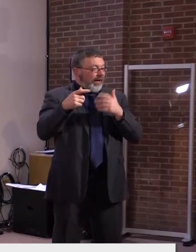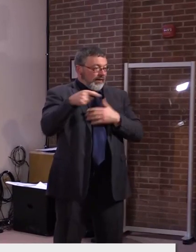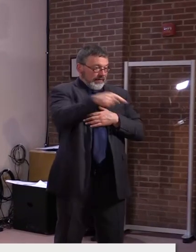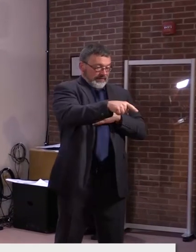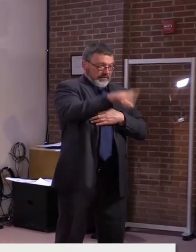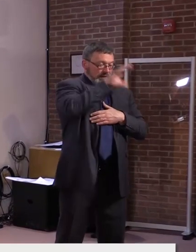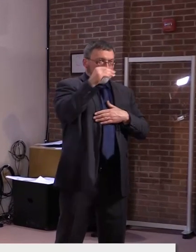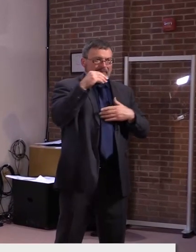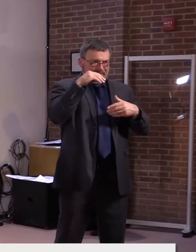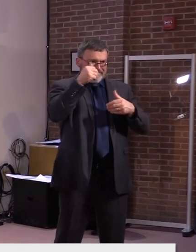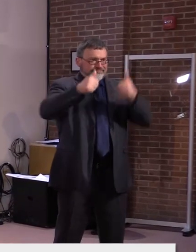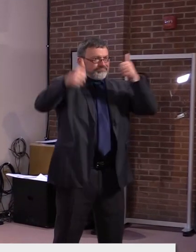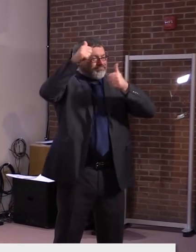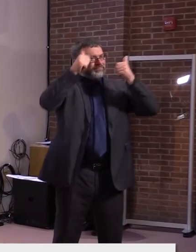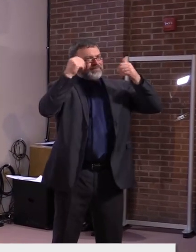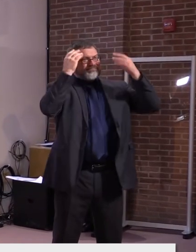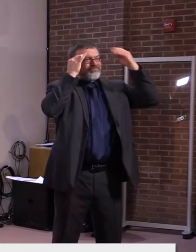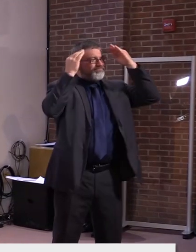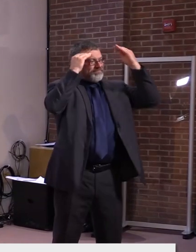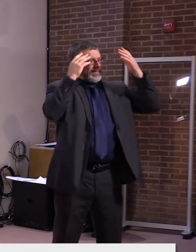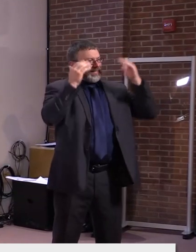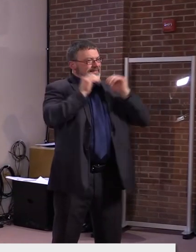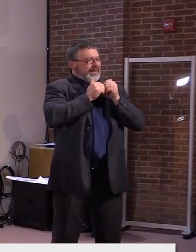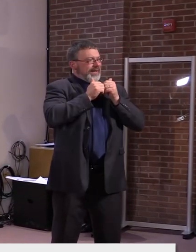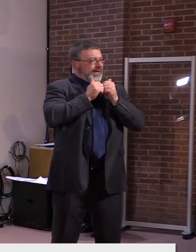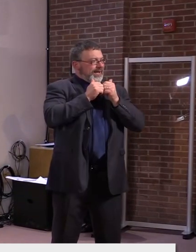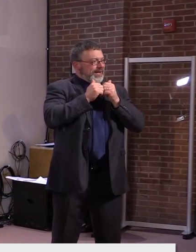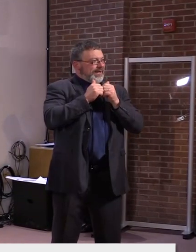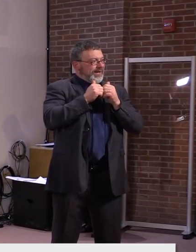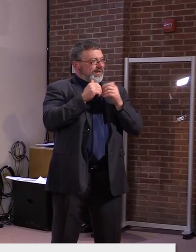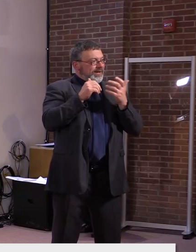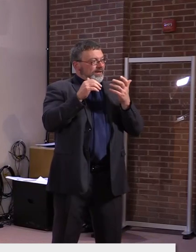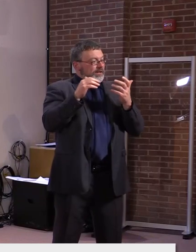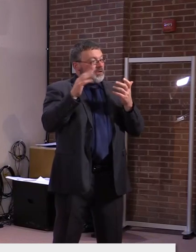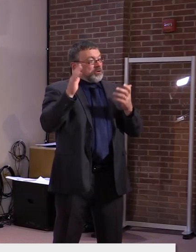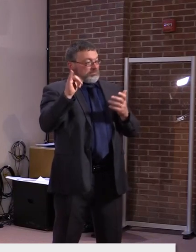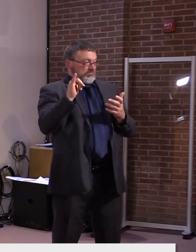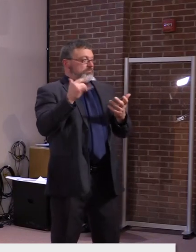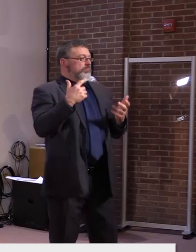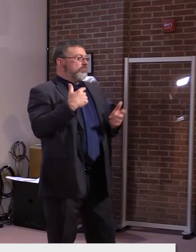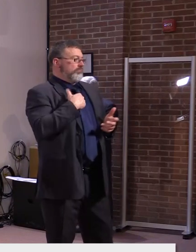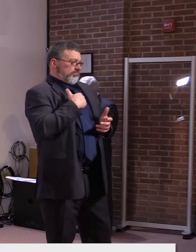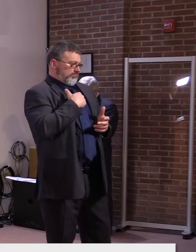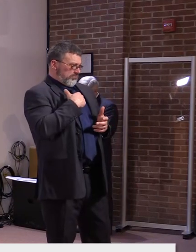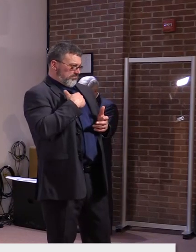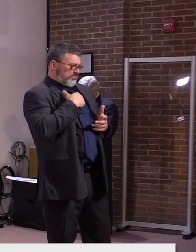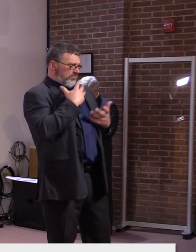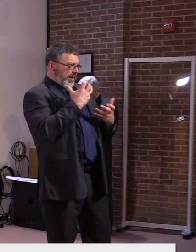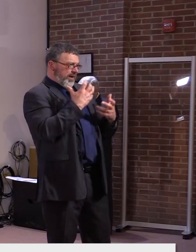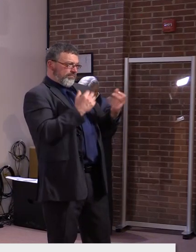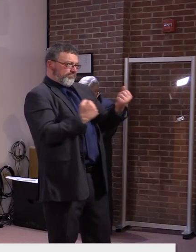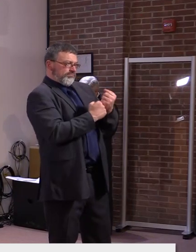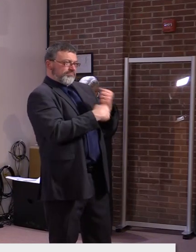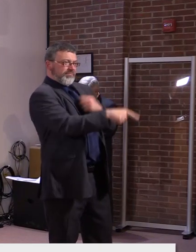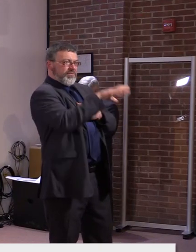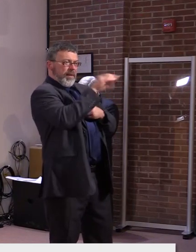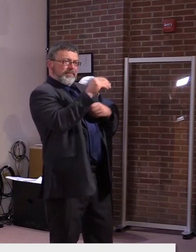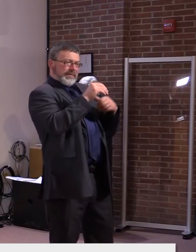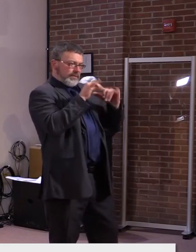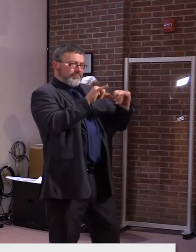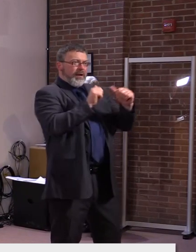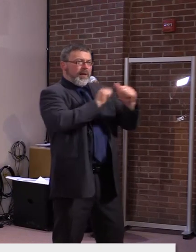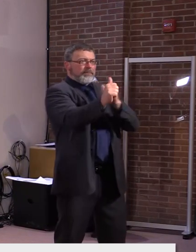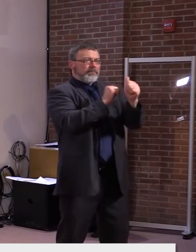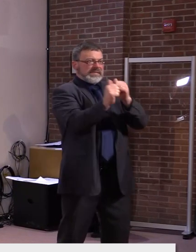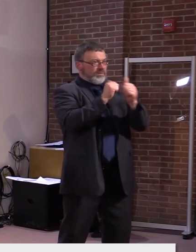we want to give them a playing field that they can be competitive and will stay in Vermont. But we do want